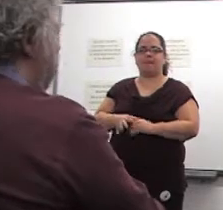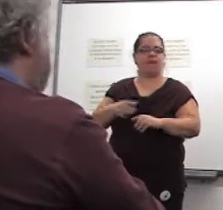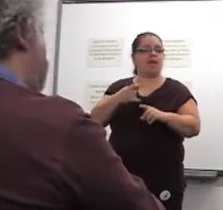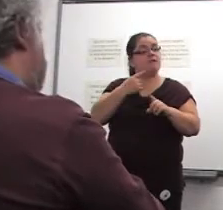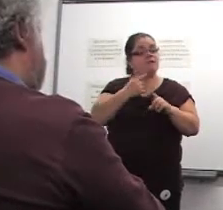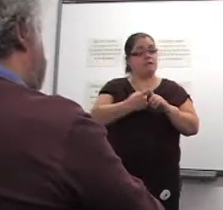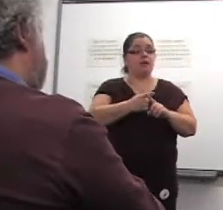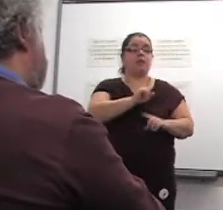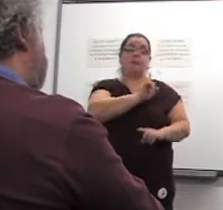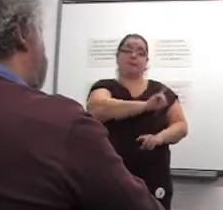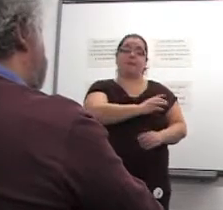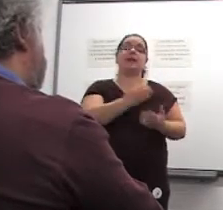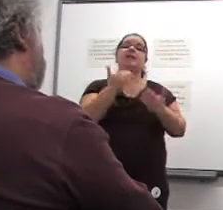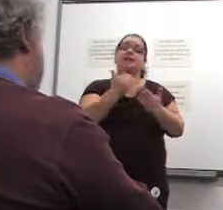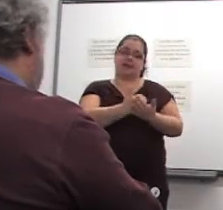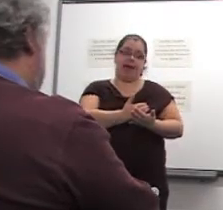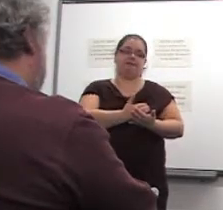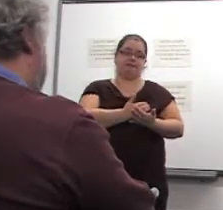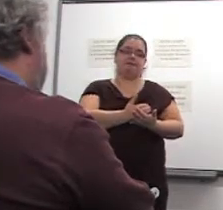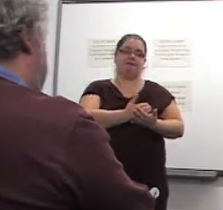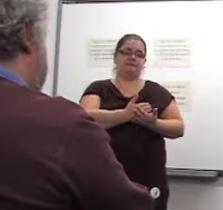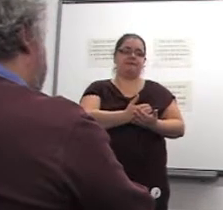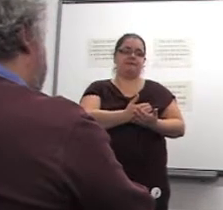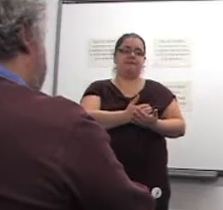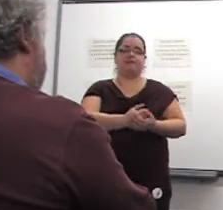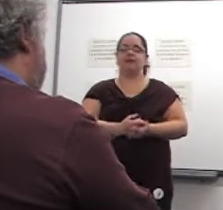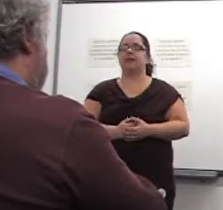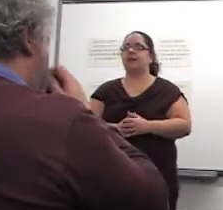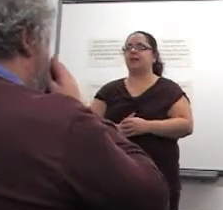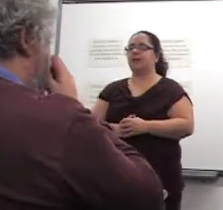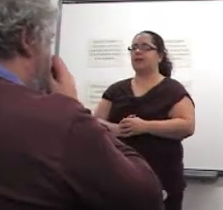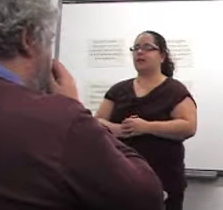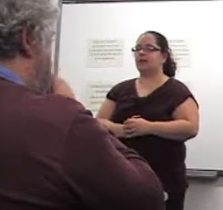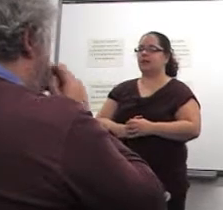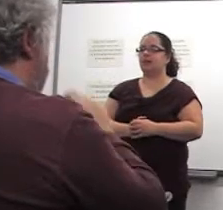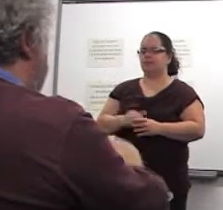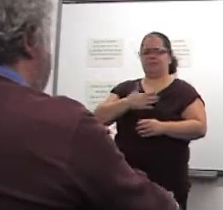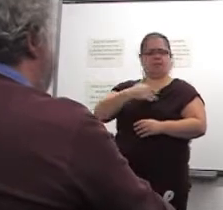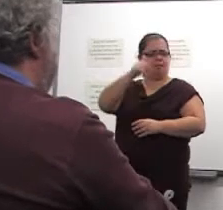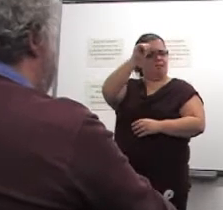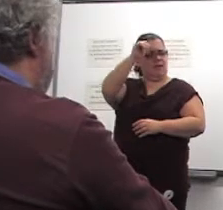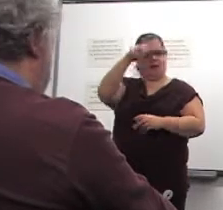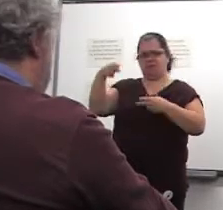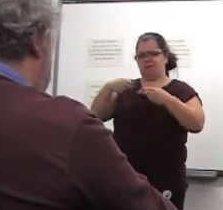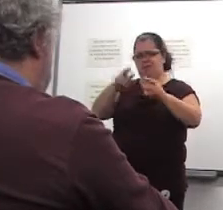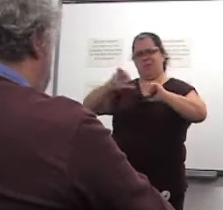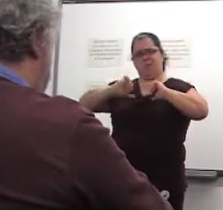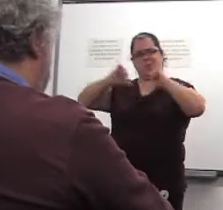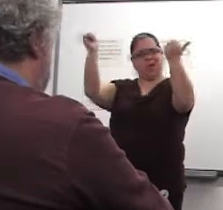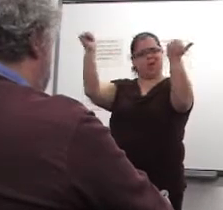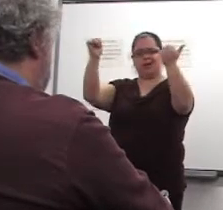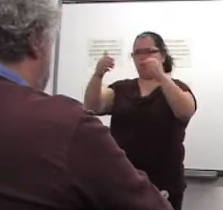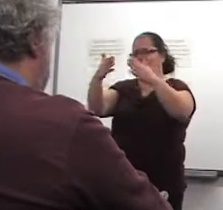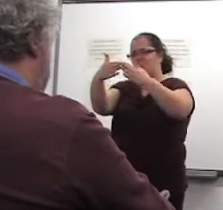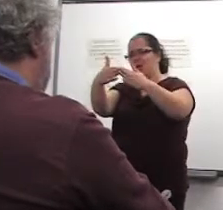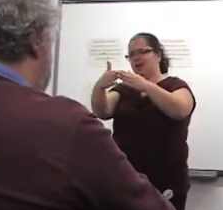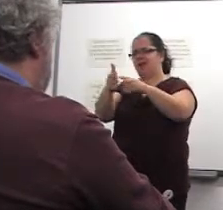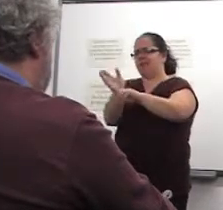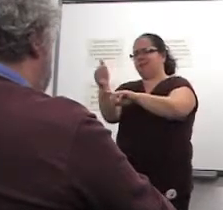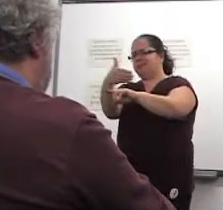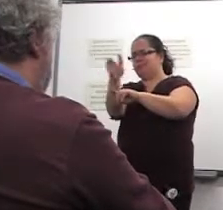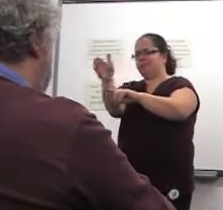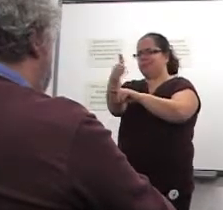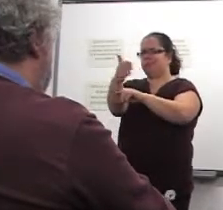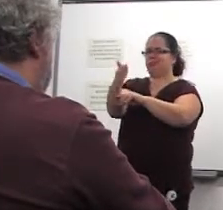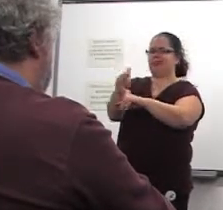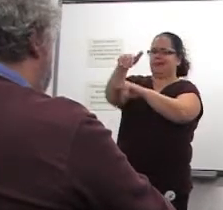"Fast, but safely," he said in return. "I know these roads well. The corners, the cambers,